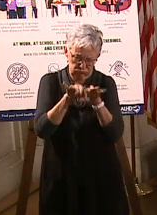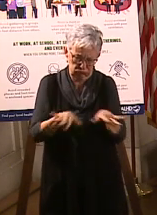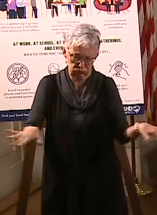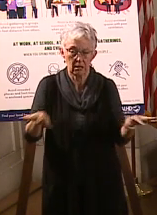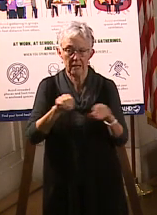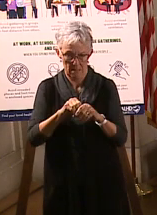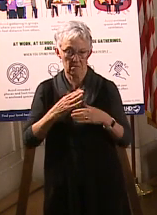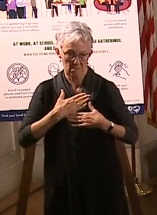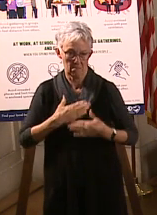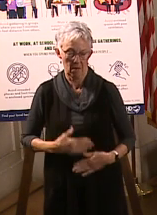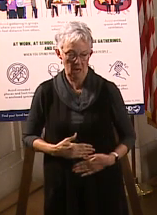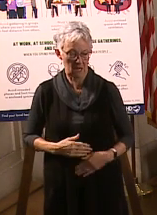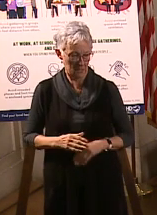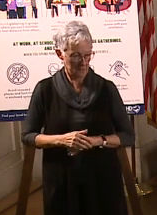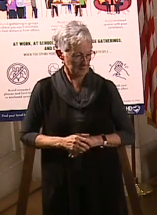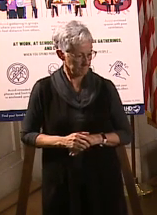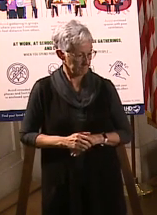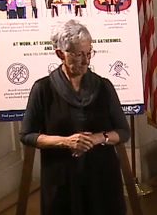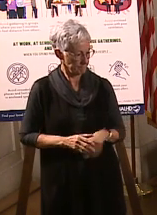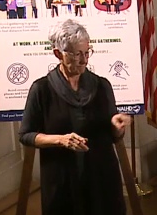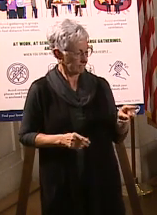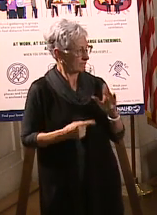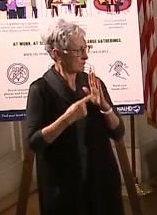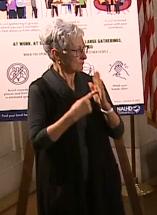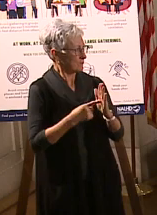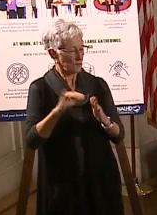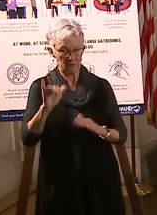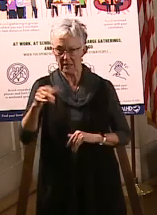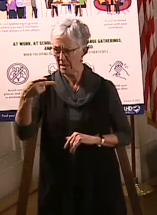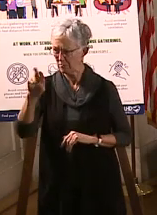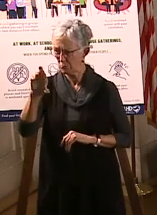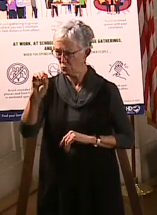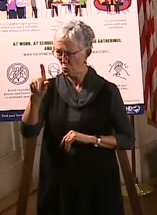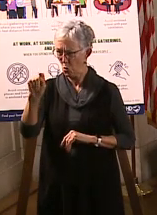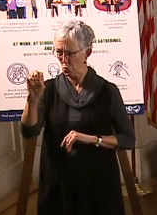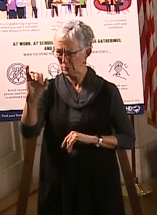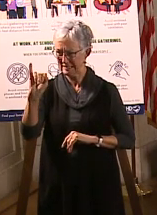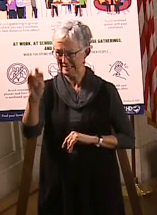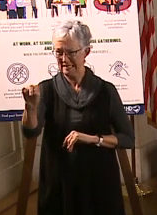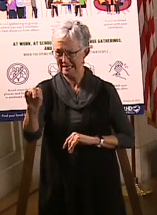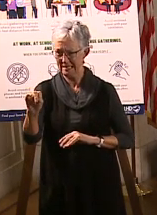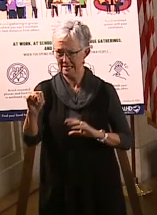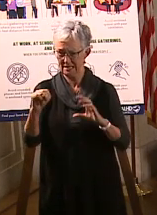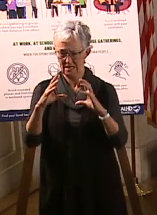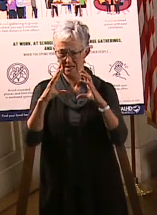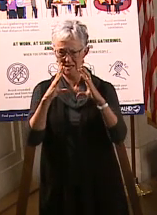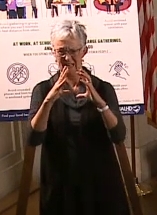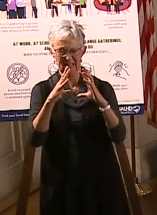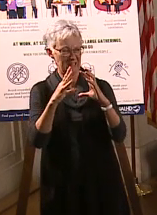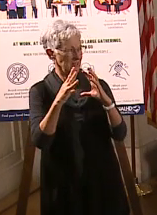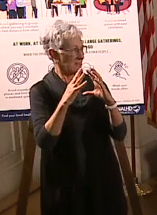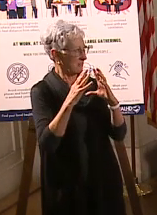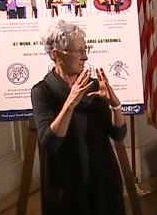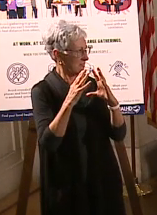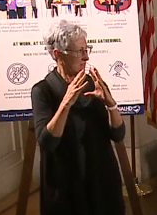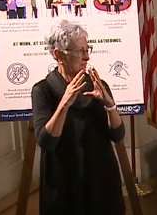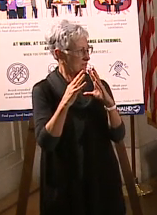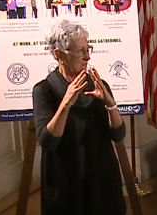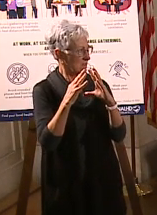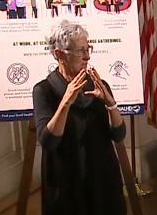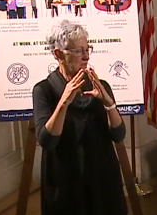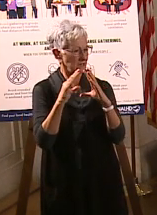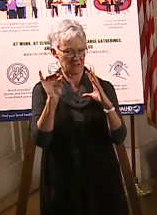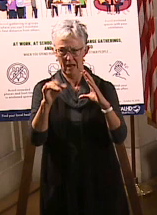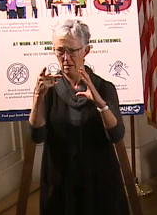So this shows the spike protein in sort of a three-dimensional view. And two of the spike proteins